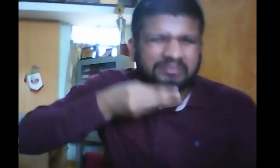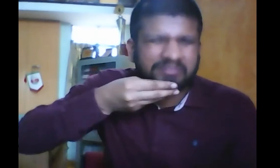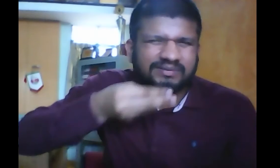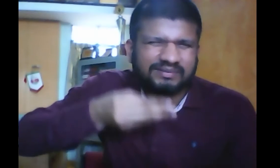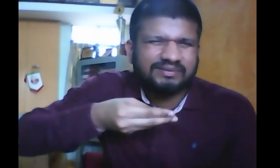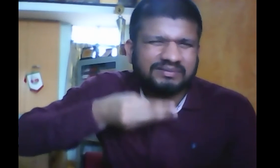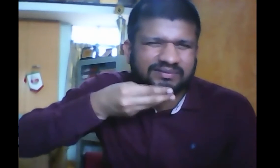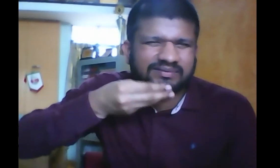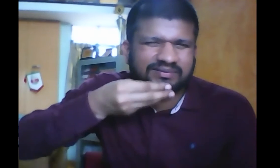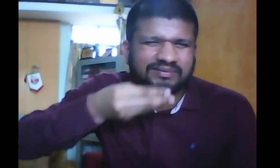Please.